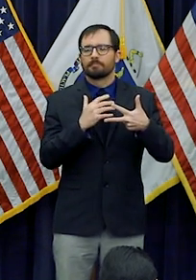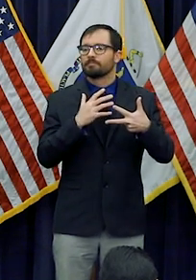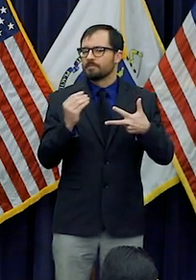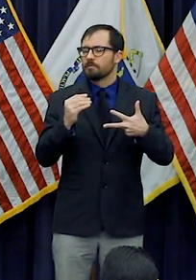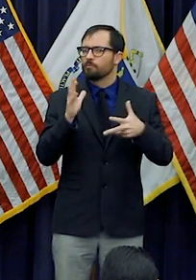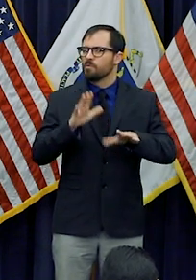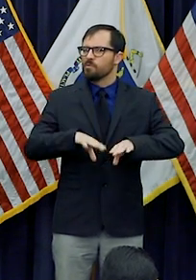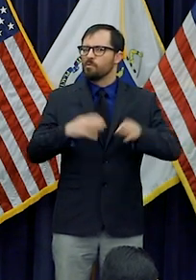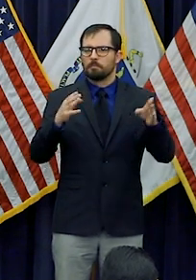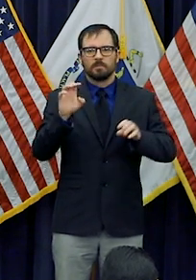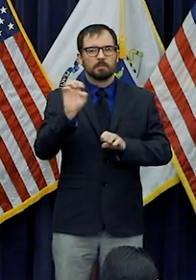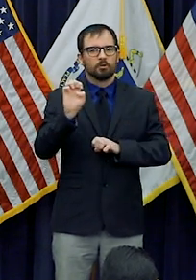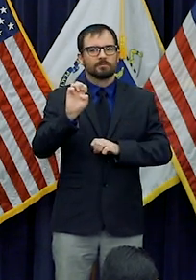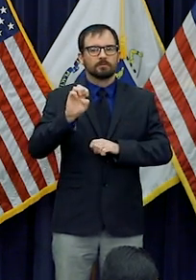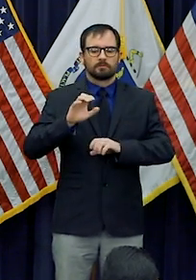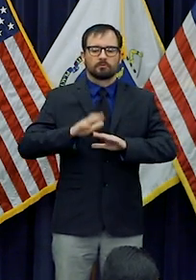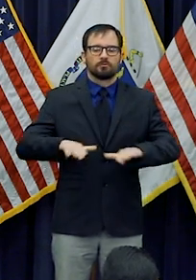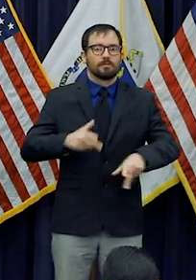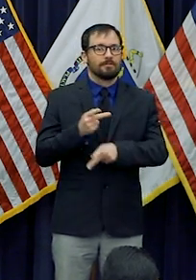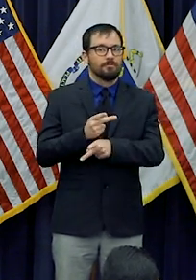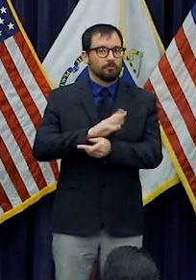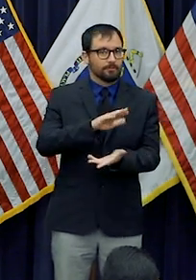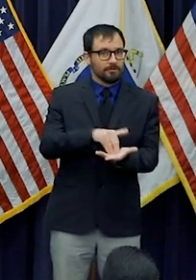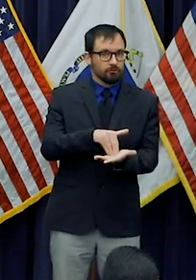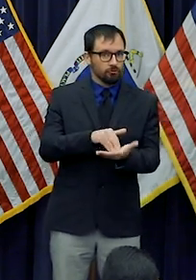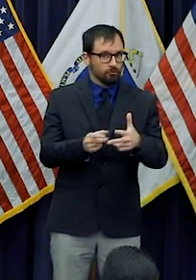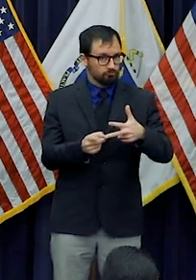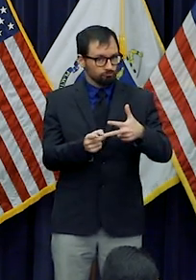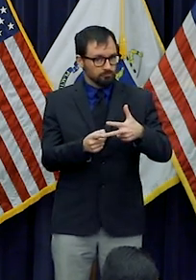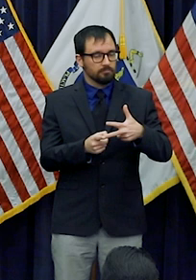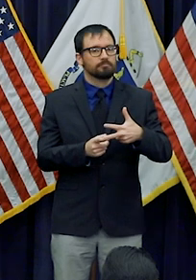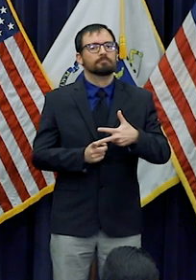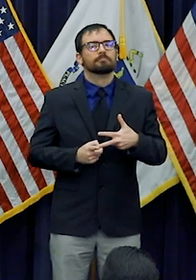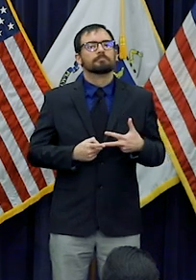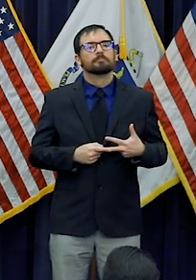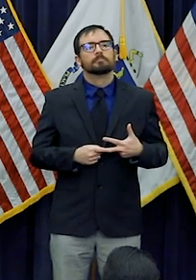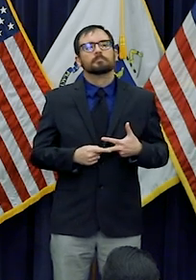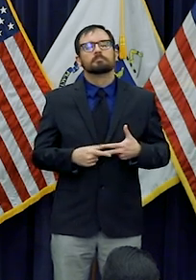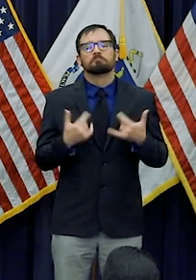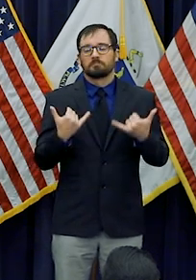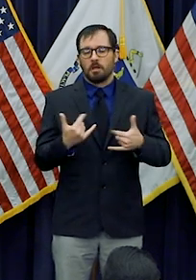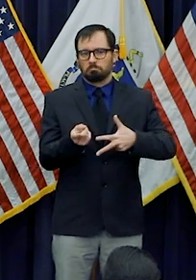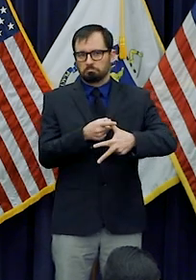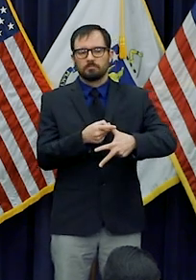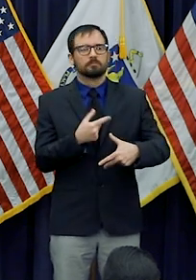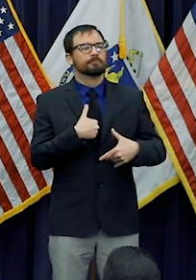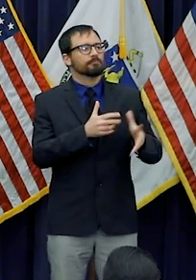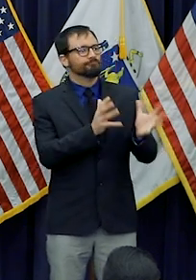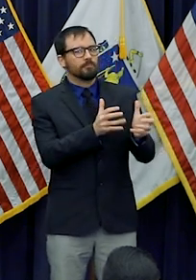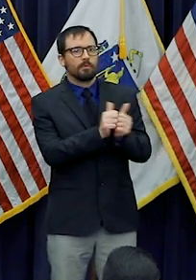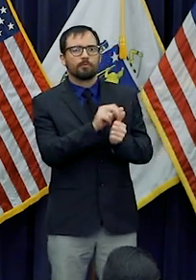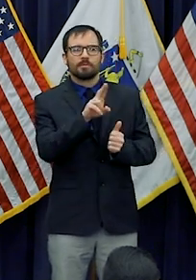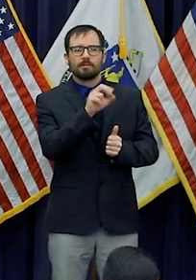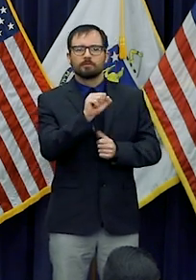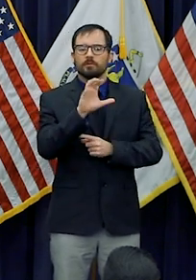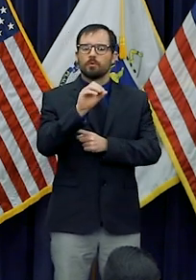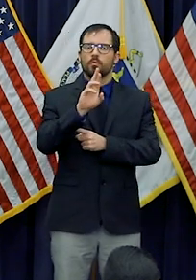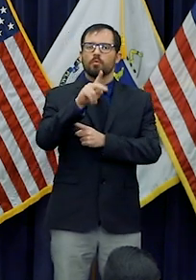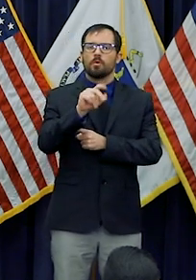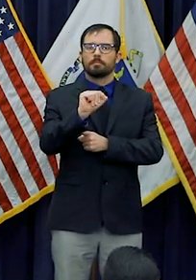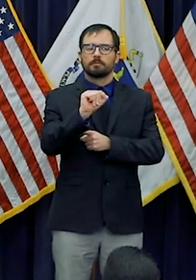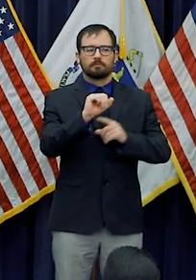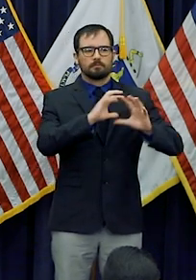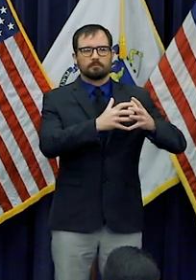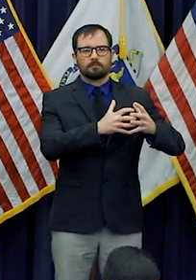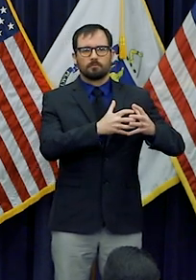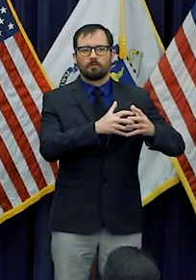we had a very productive conversation with the U.S. Army Corps about ways they could potentially support the Commonwealth and its citizens and its